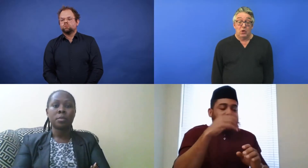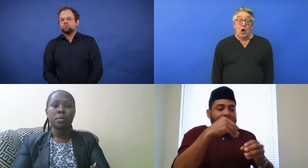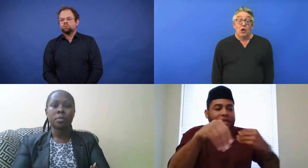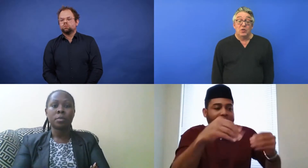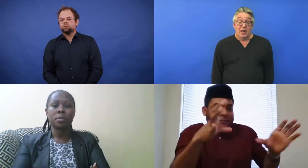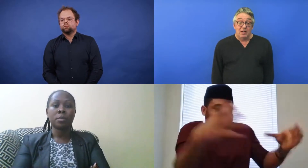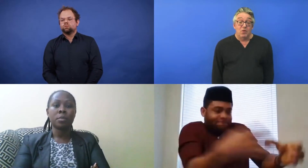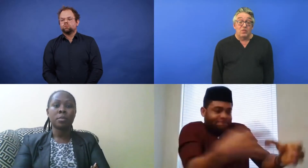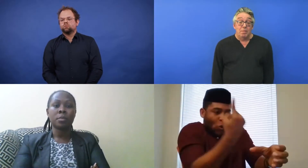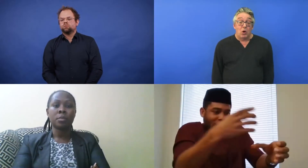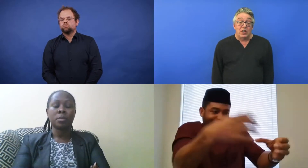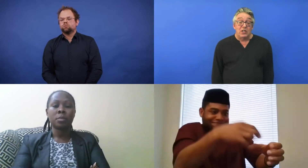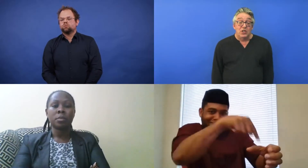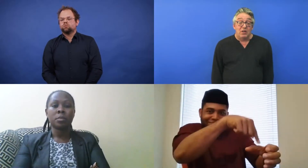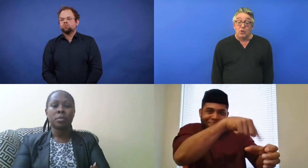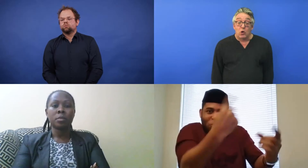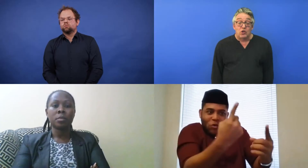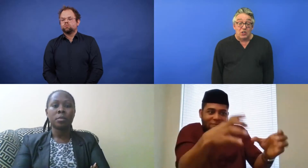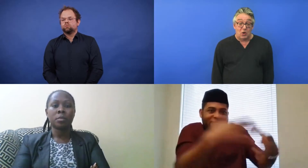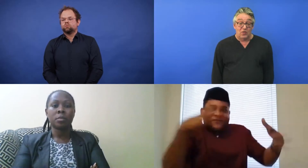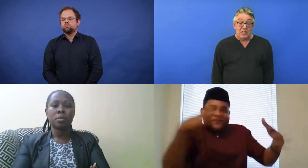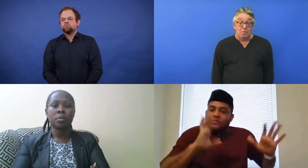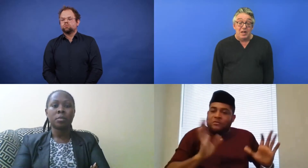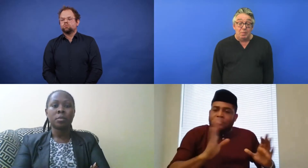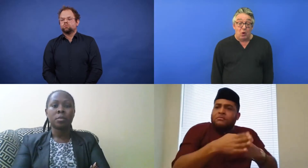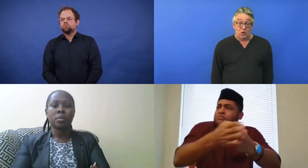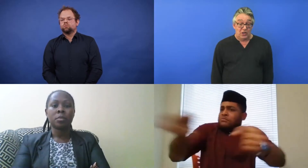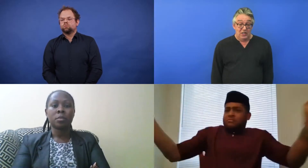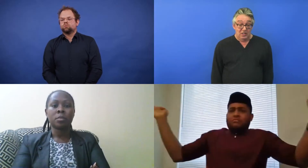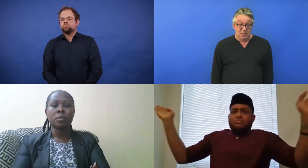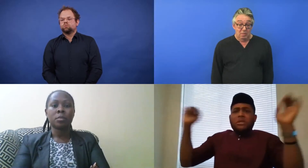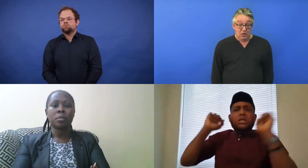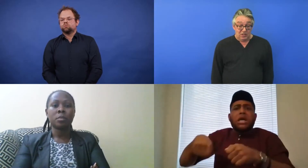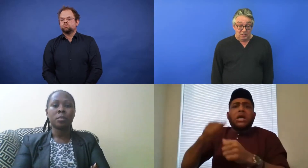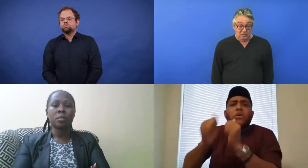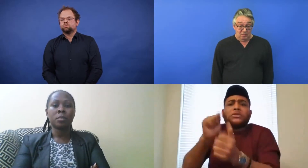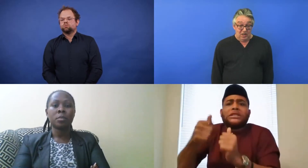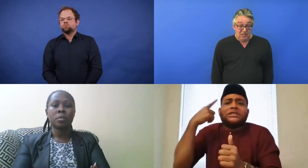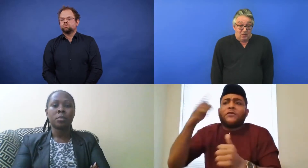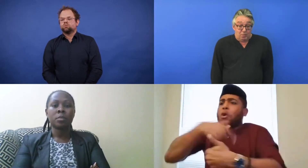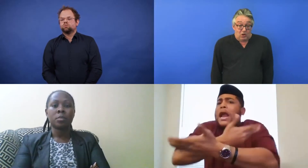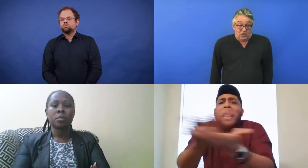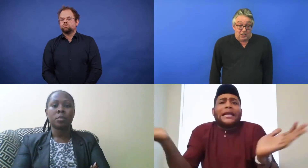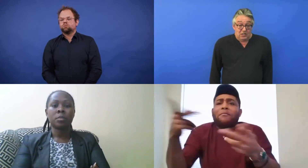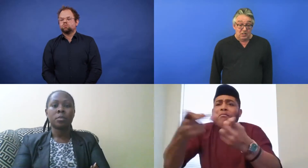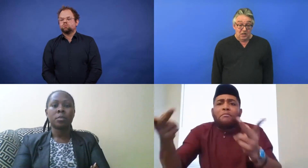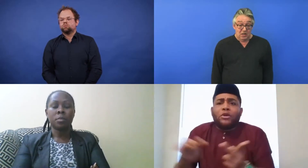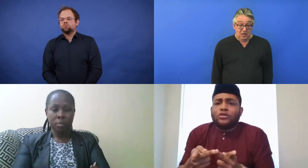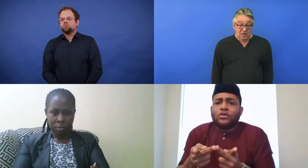people to get involved in politics in general, not just on disability policies, but in general